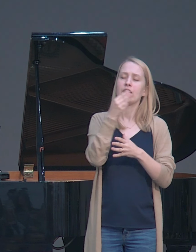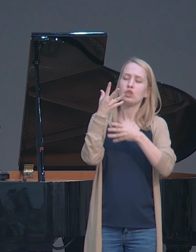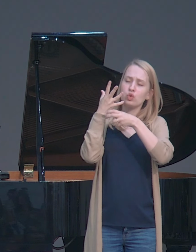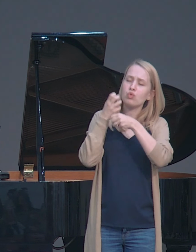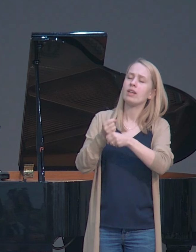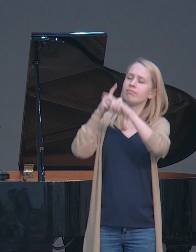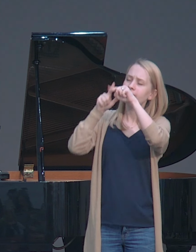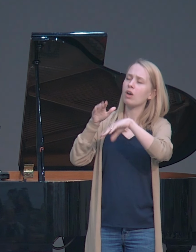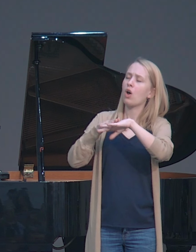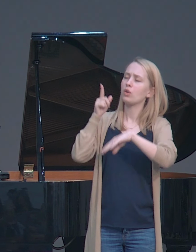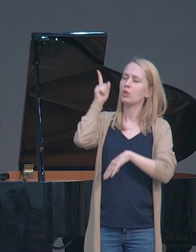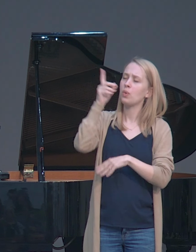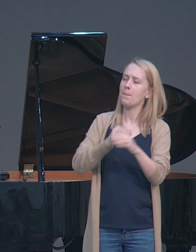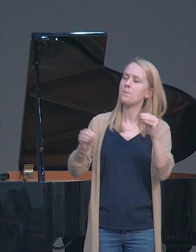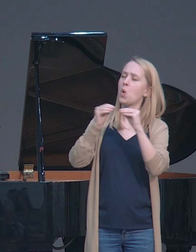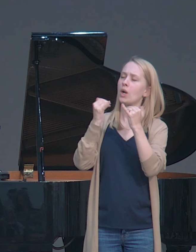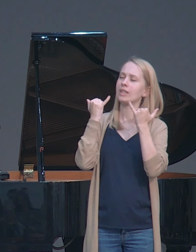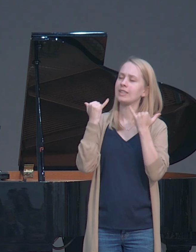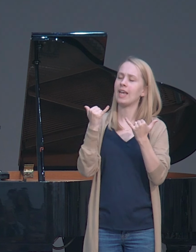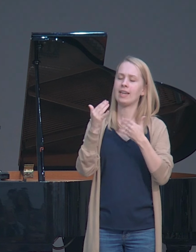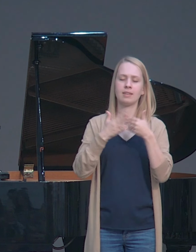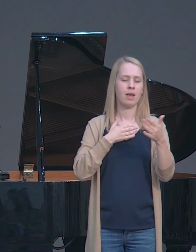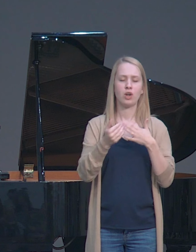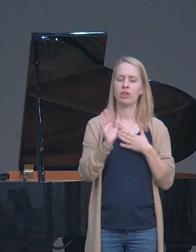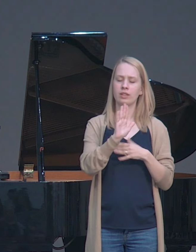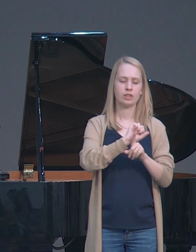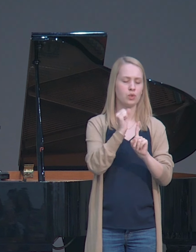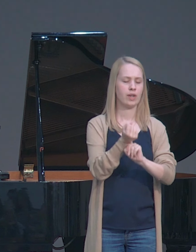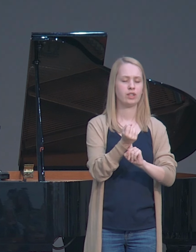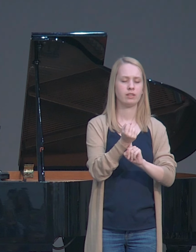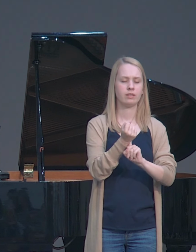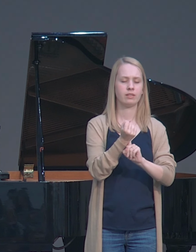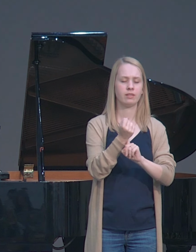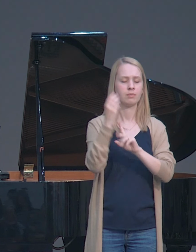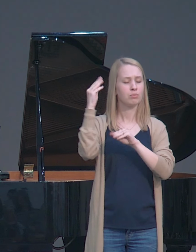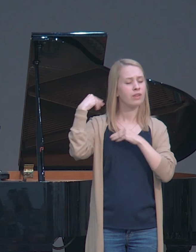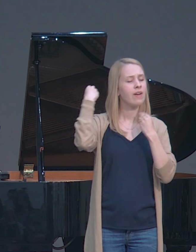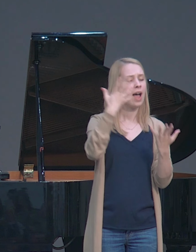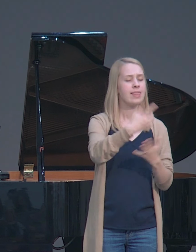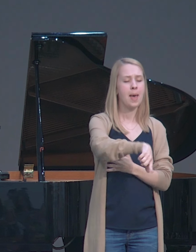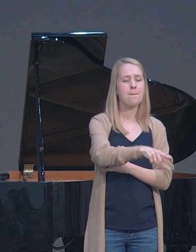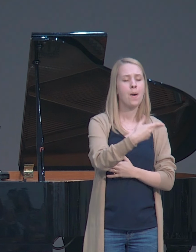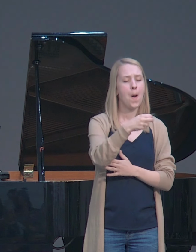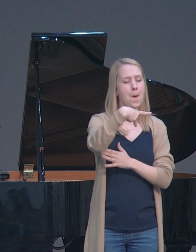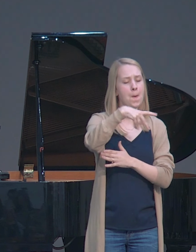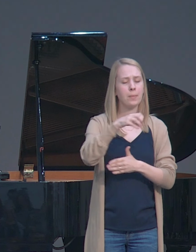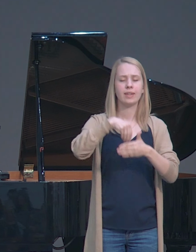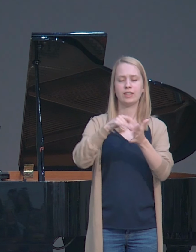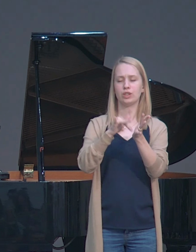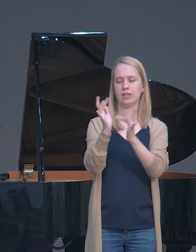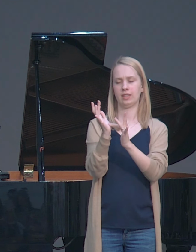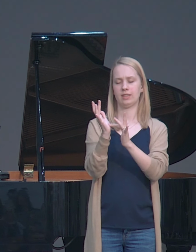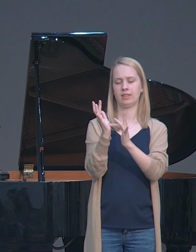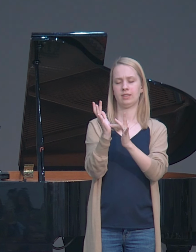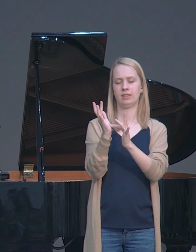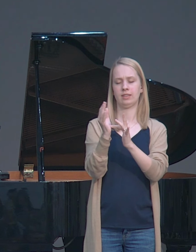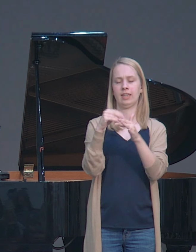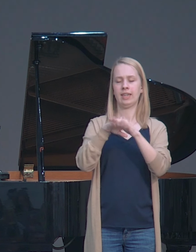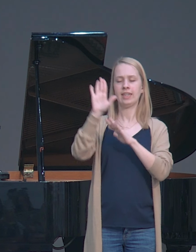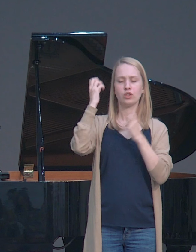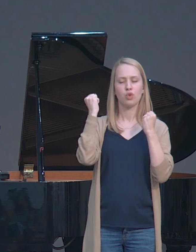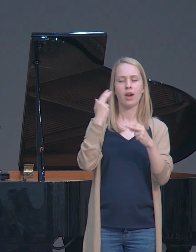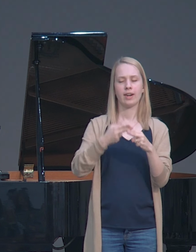on you more today. We ask that you would shower them with hope and comfort in Jesus. And it's in his strong